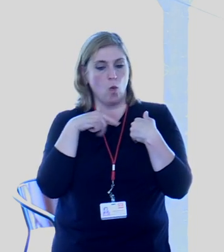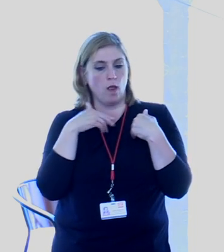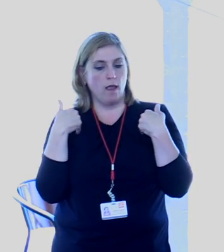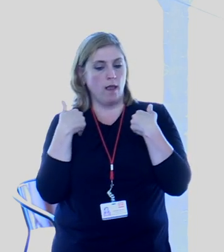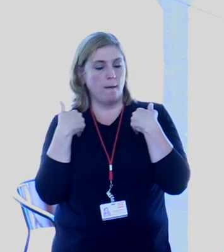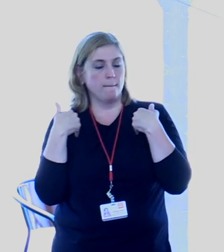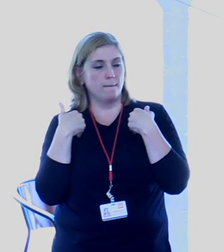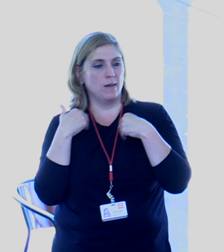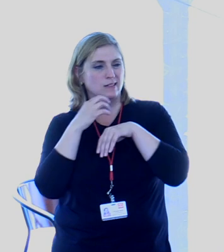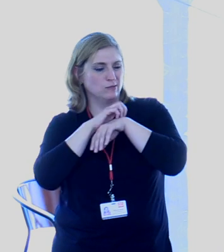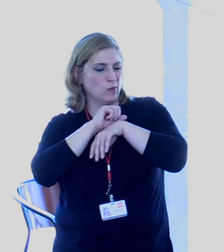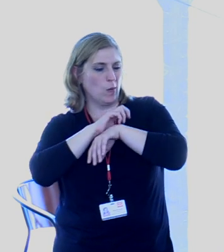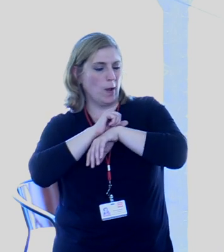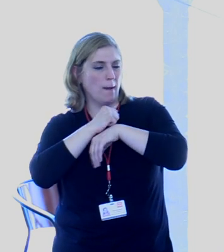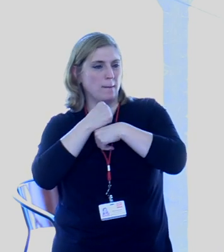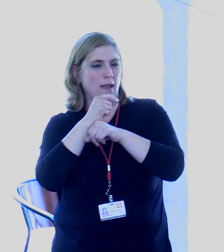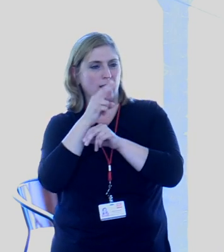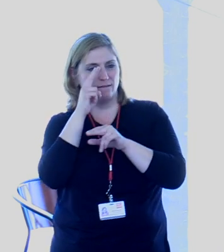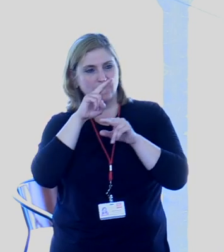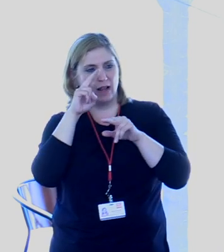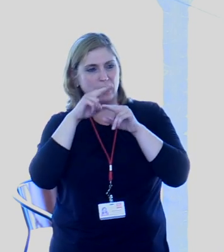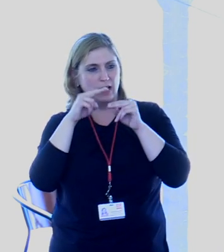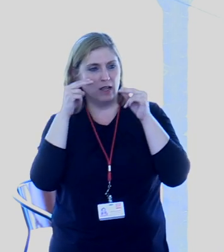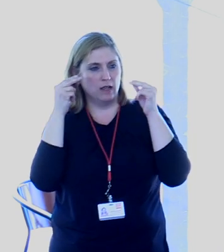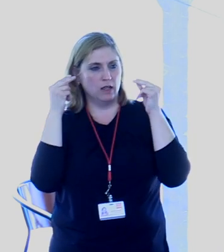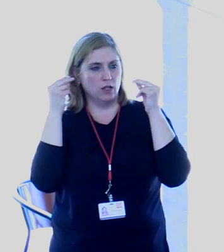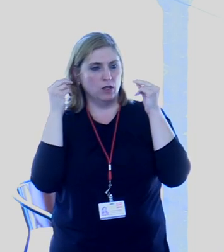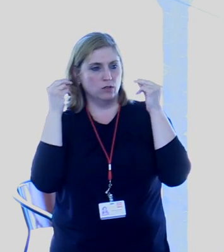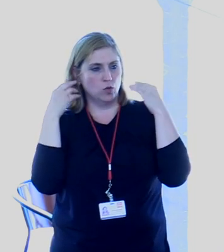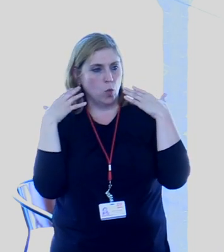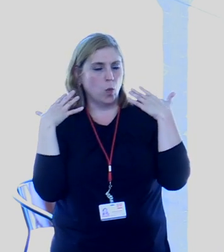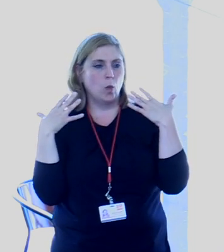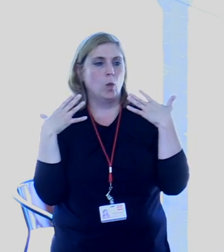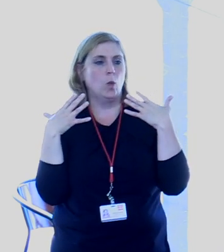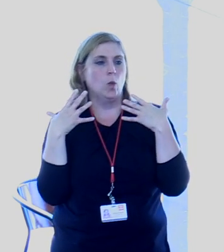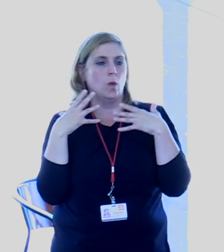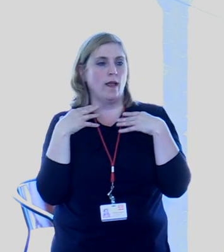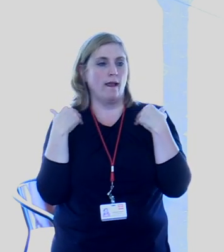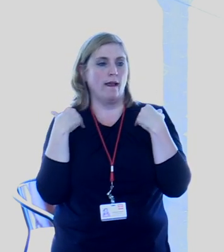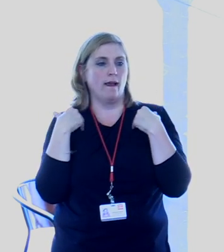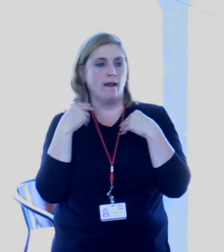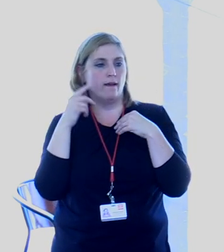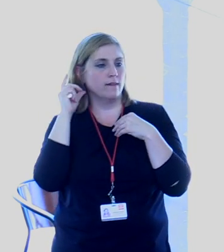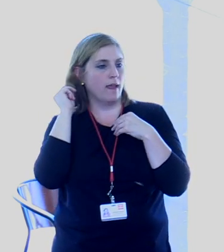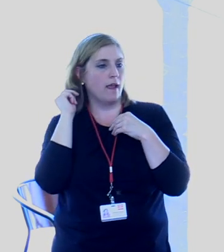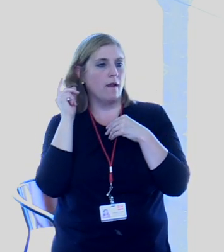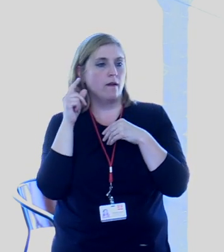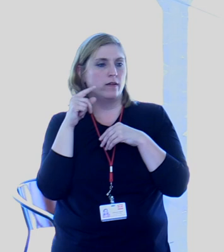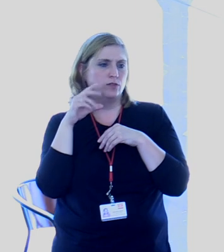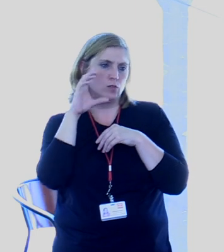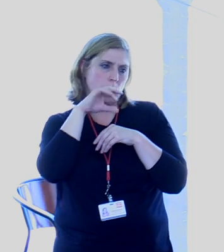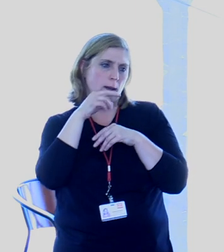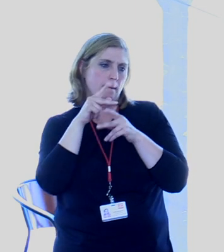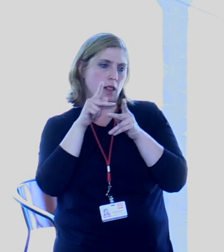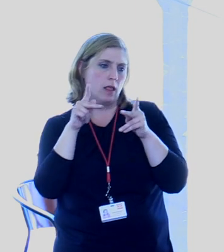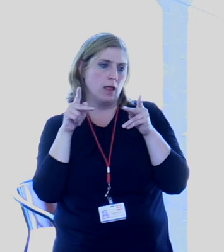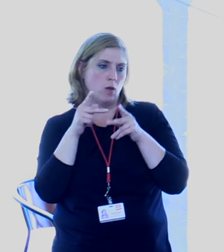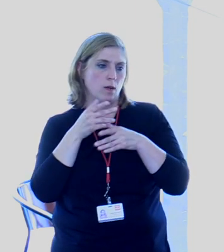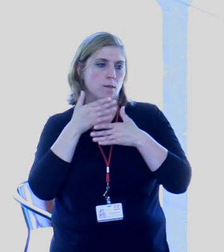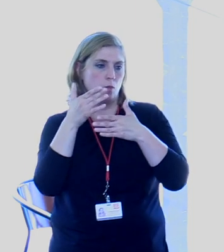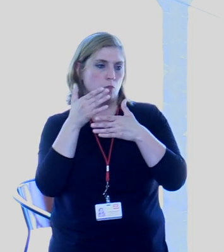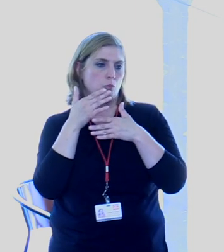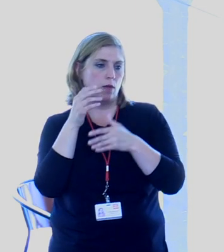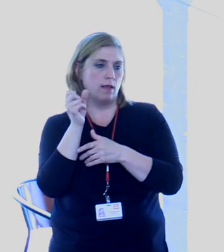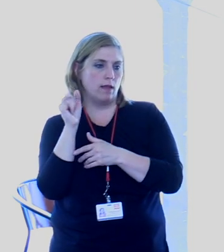We scratch ourselves. We make funny noises. Okay, we grow hair in funny places. We're animals, but we're rational animals. And we breathe the air